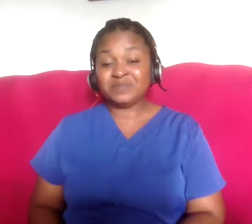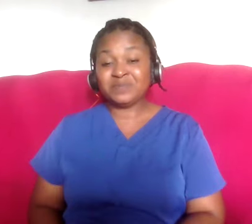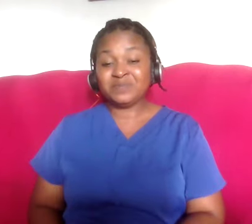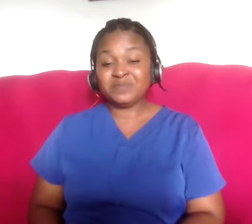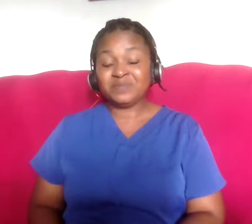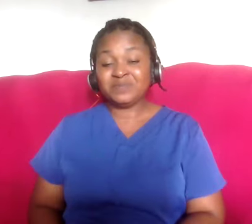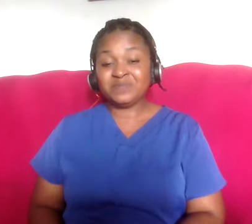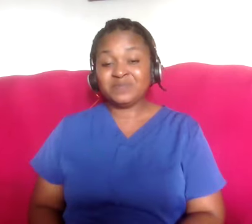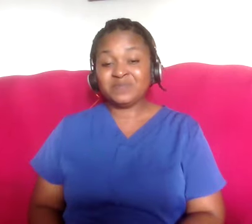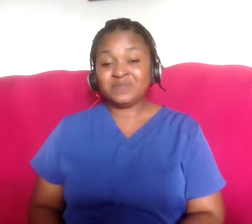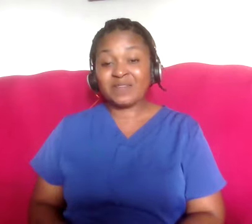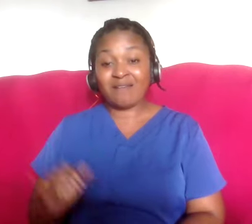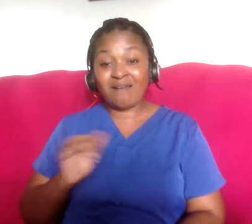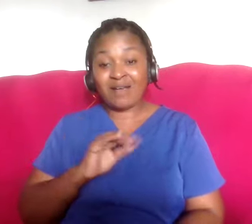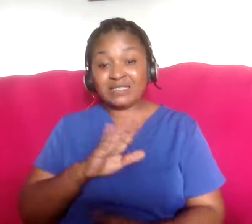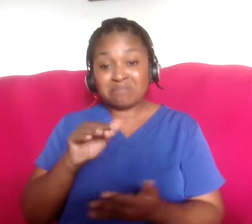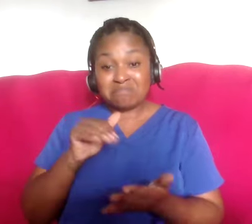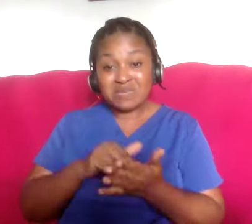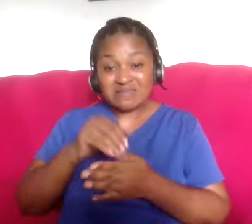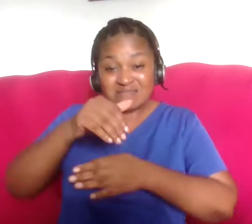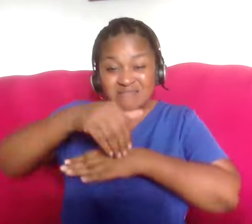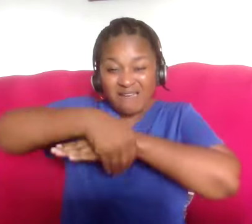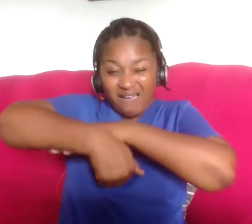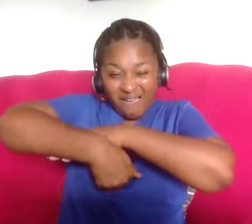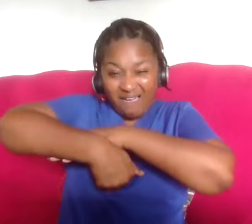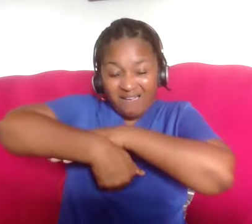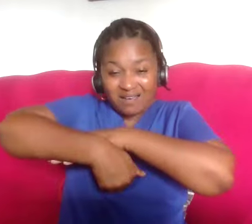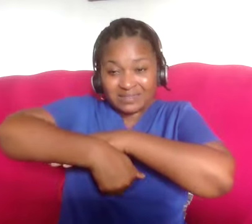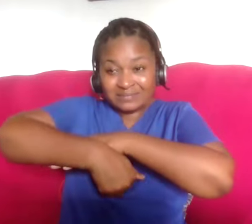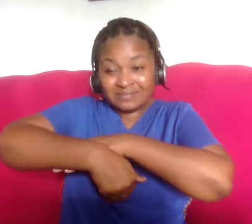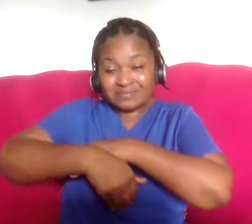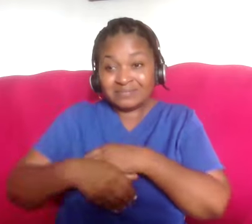As midnight approaches, the atmosphere becomes electric.